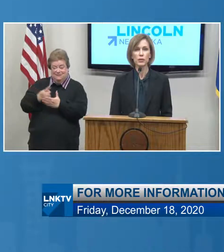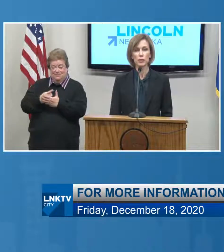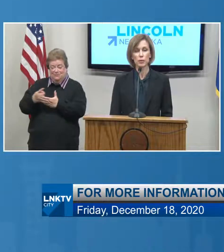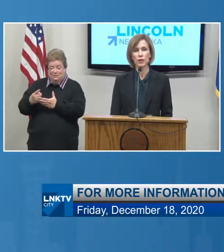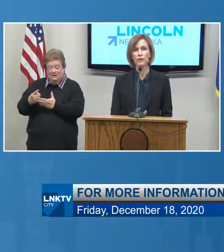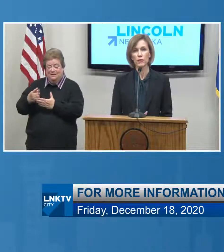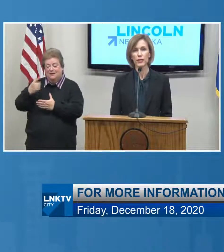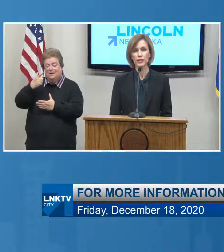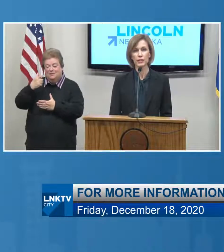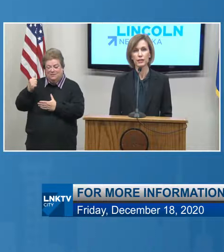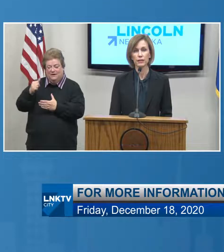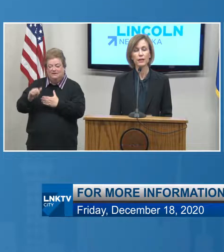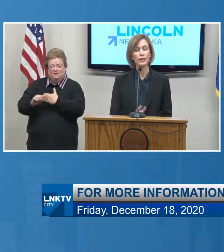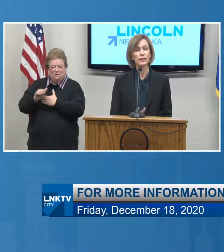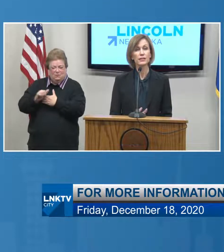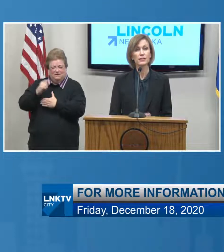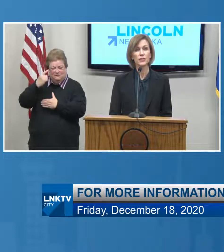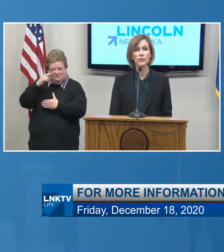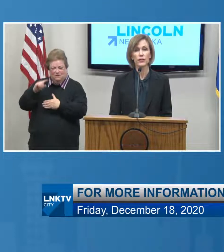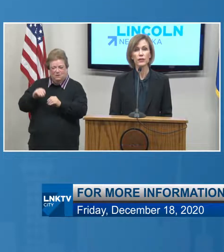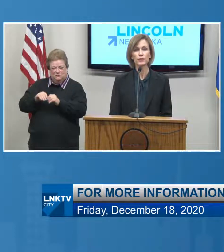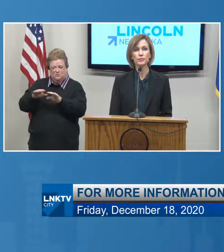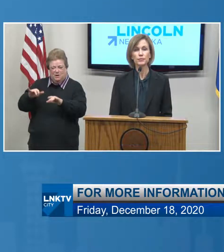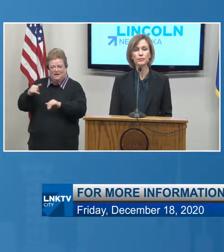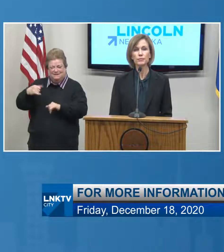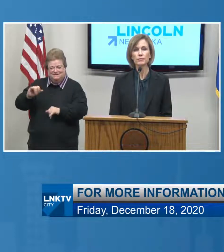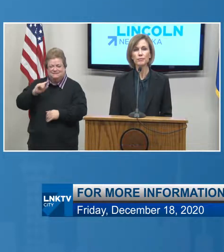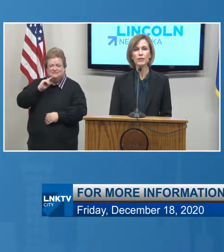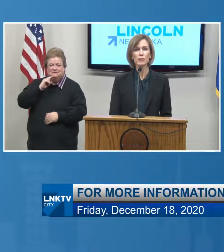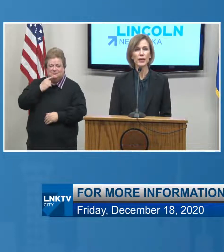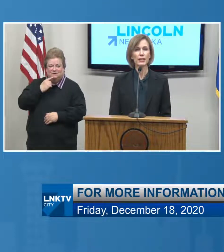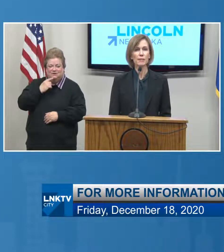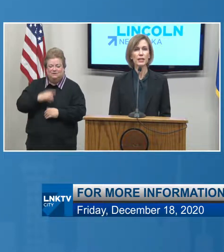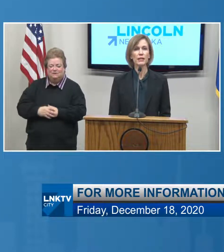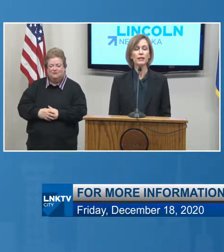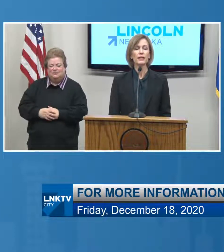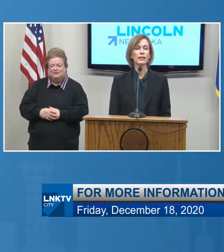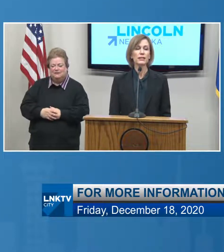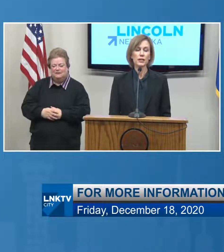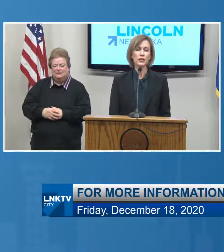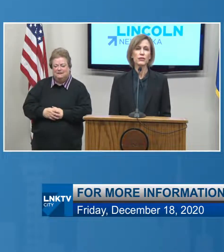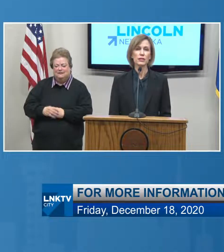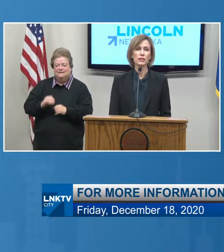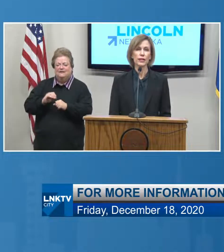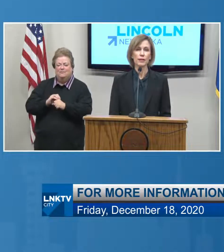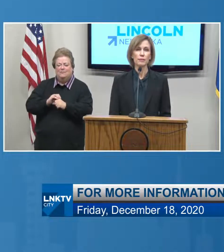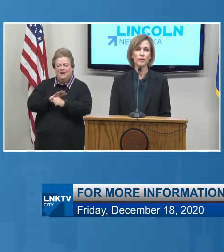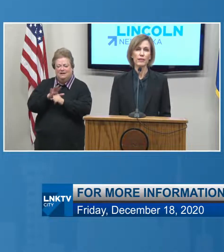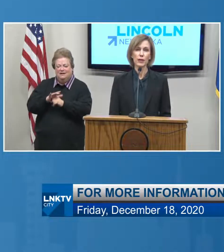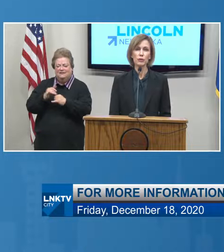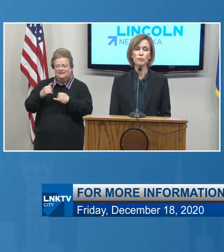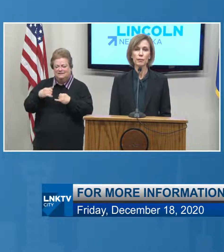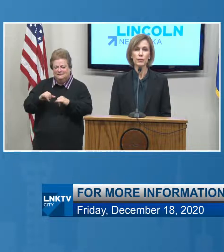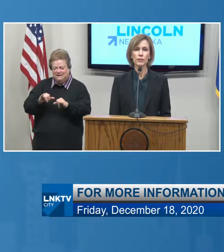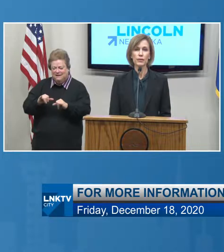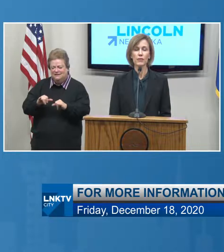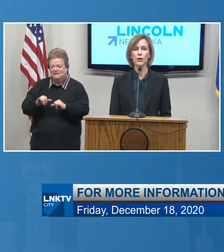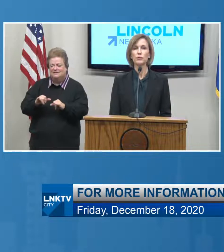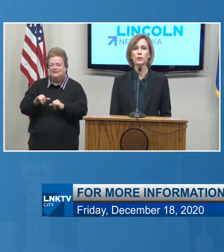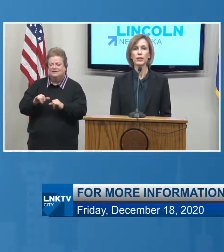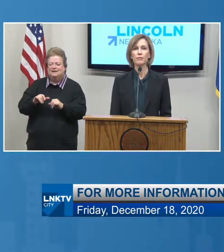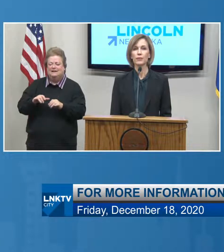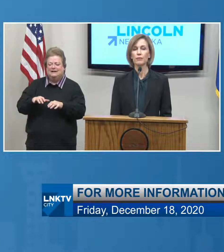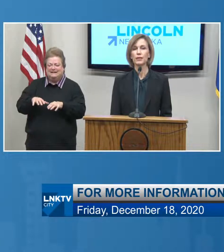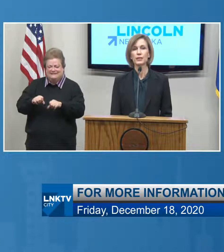of community spread of COVID-19 is still severe. The pandemic continues to claim valued members of